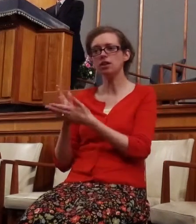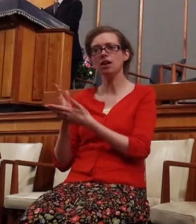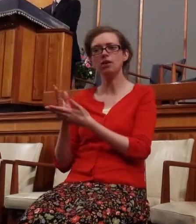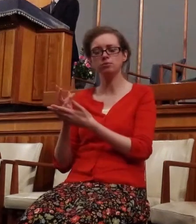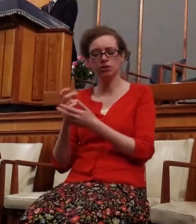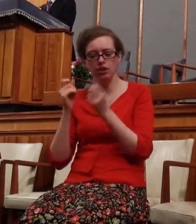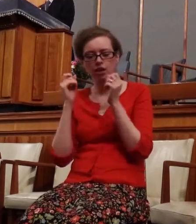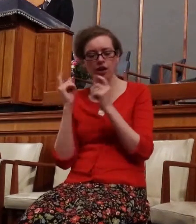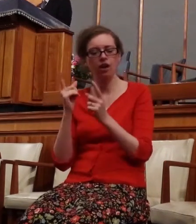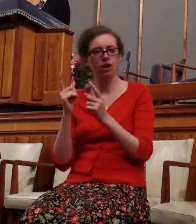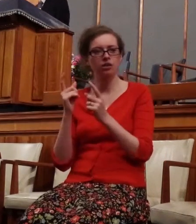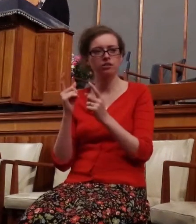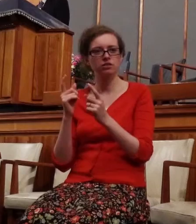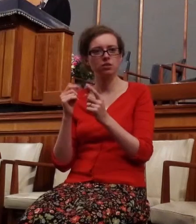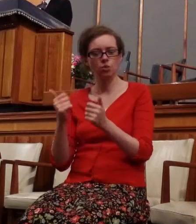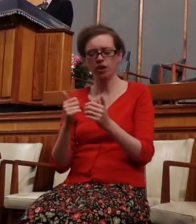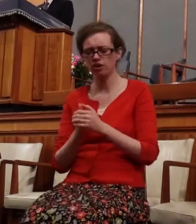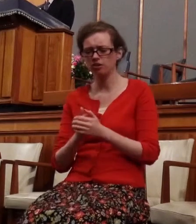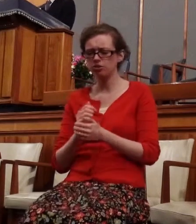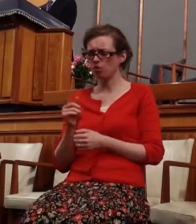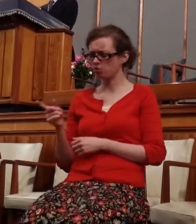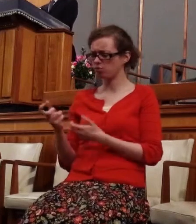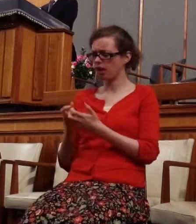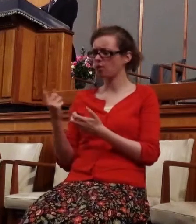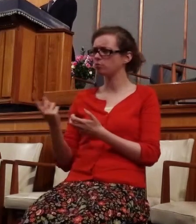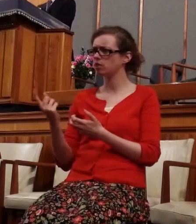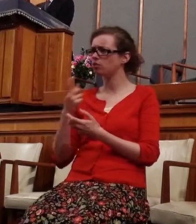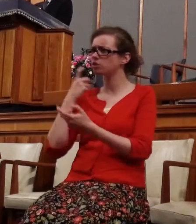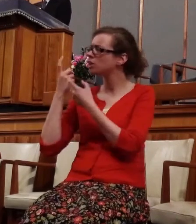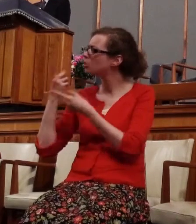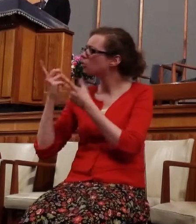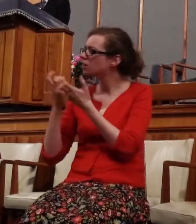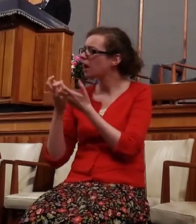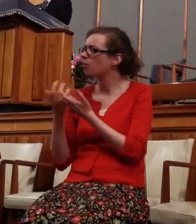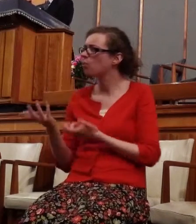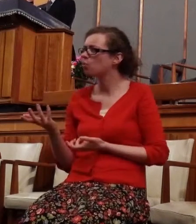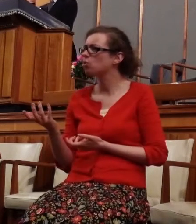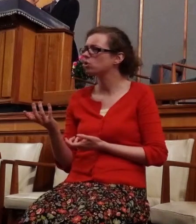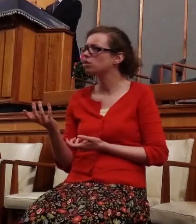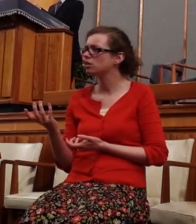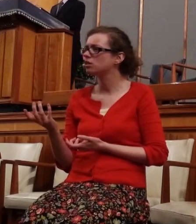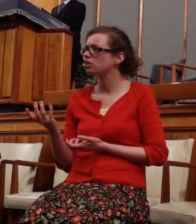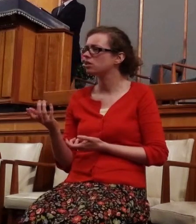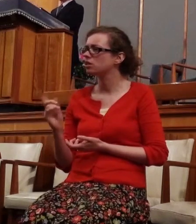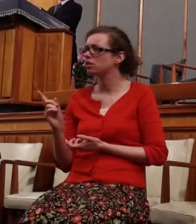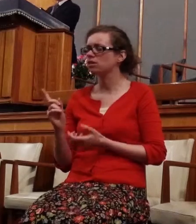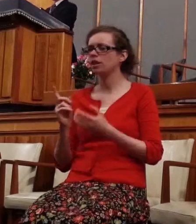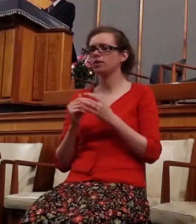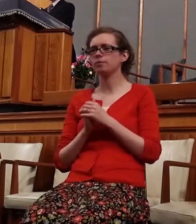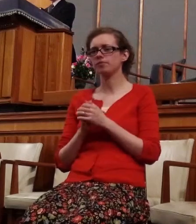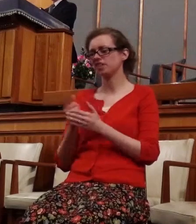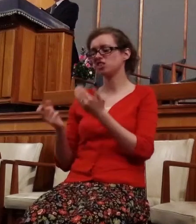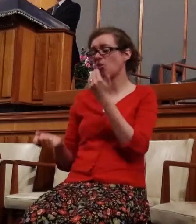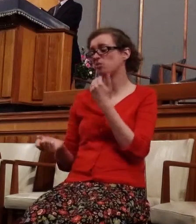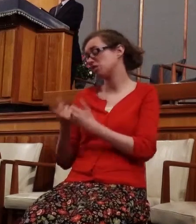conclusion? How did he come to seek the Lord? Oh, certainly, he heard. I believe if this didn't just